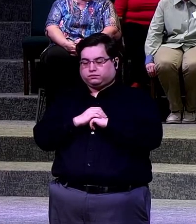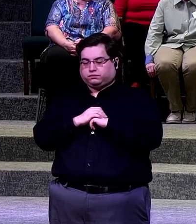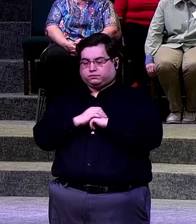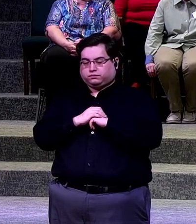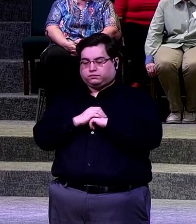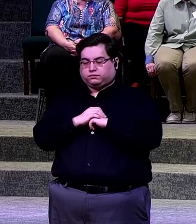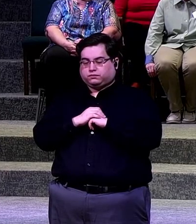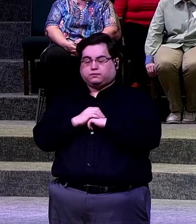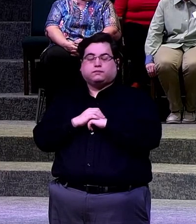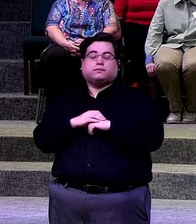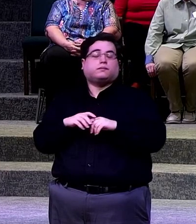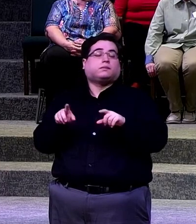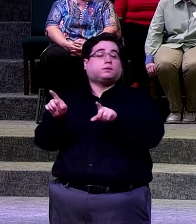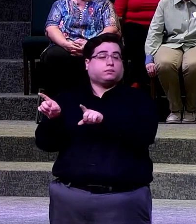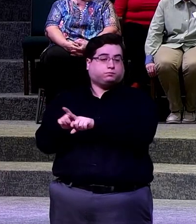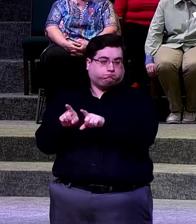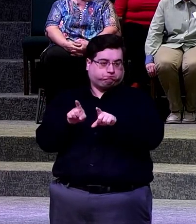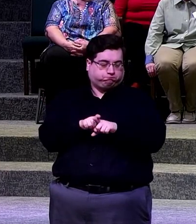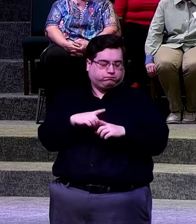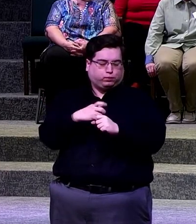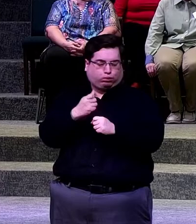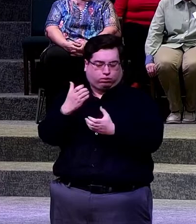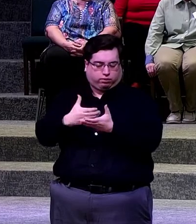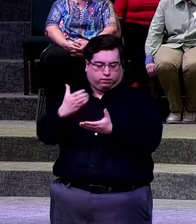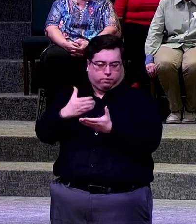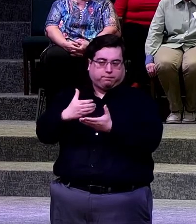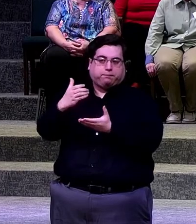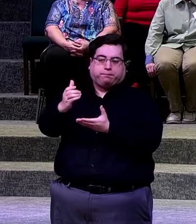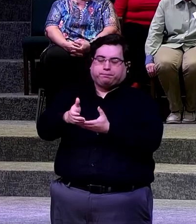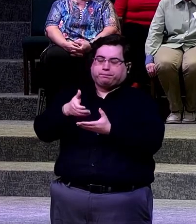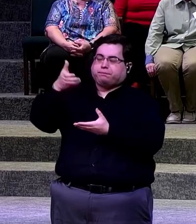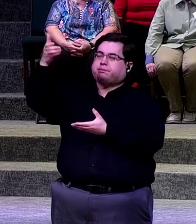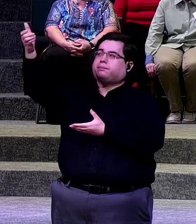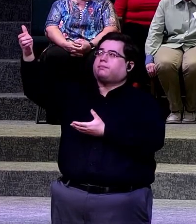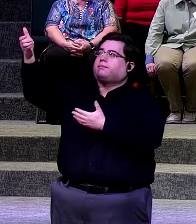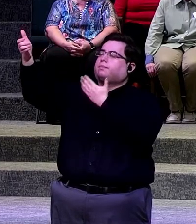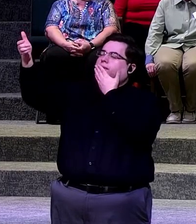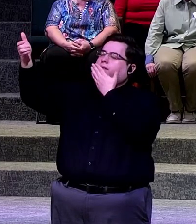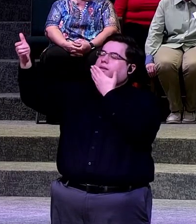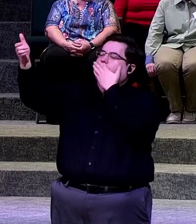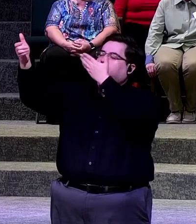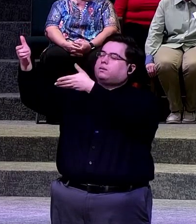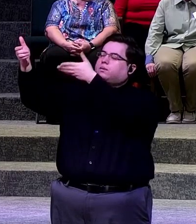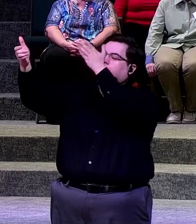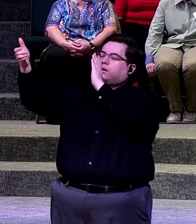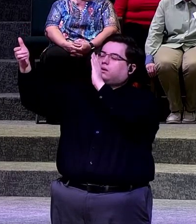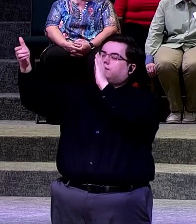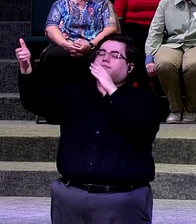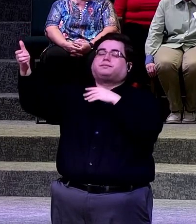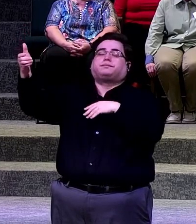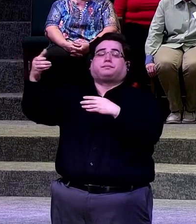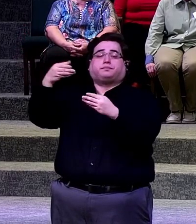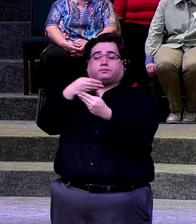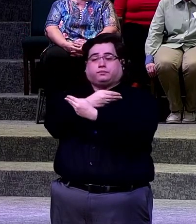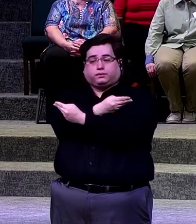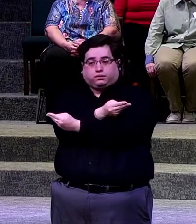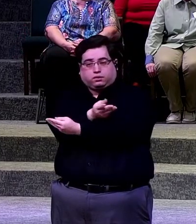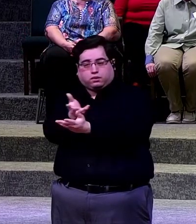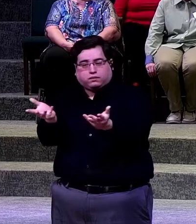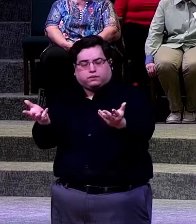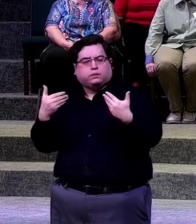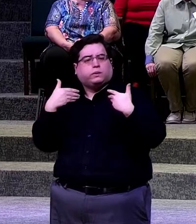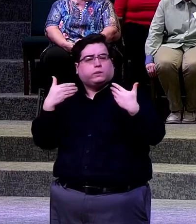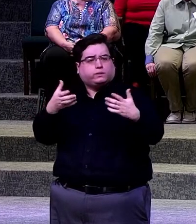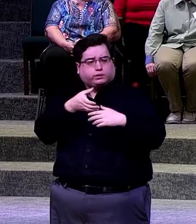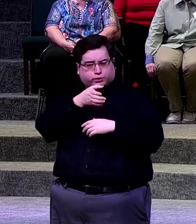And in like fashion, he took the cup, and raising it to God and giving thanks for it, he offered it and saying, "Take and